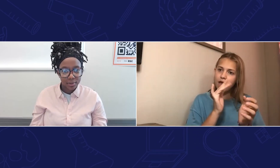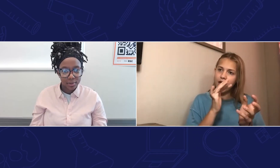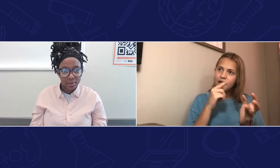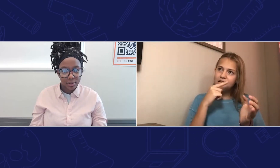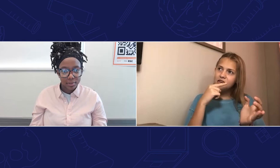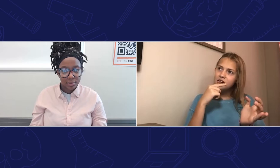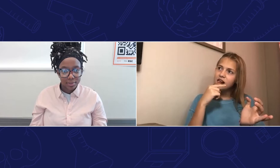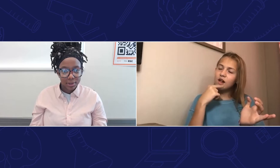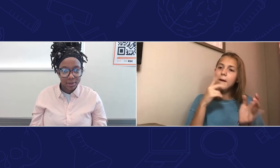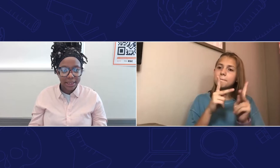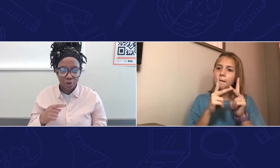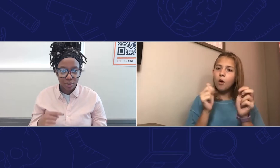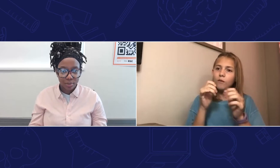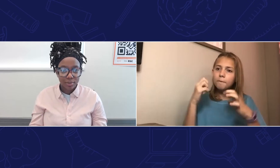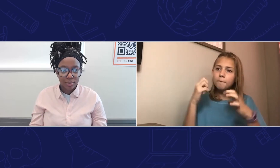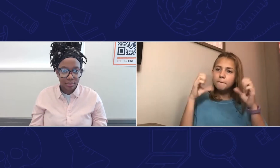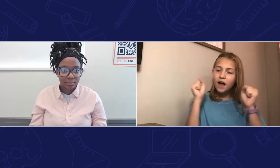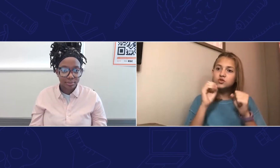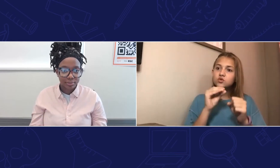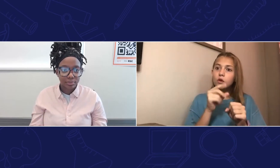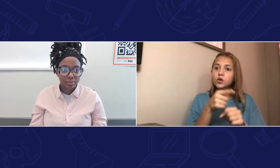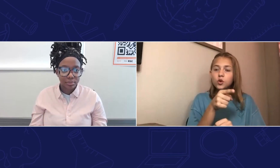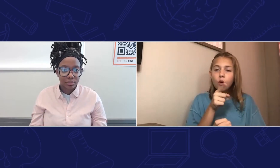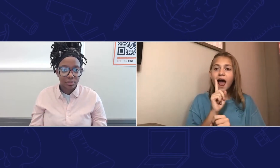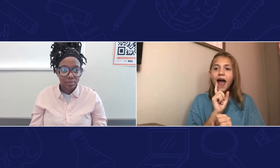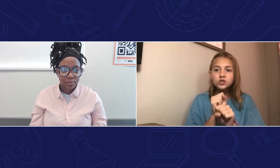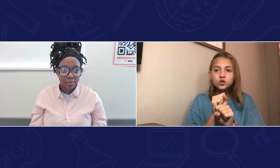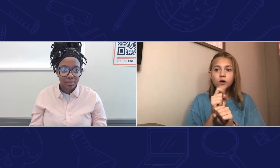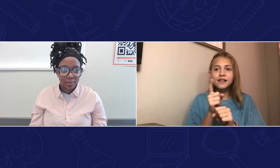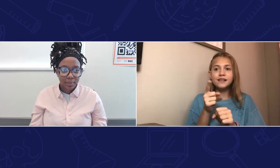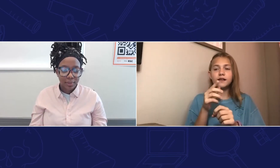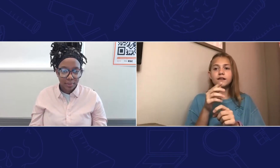To actually interact with hearing people using sign language.